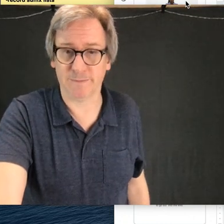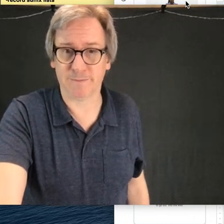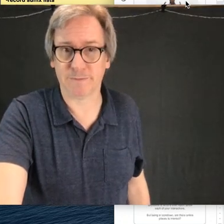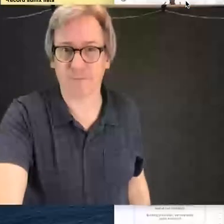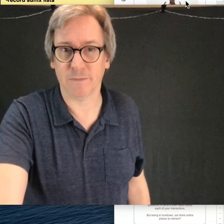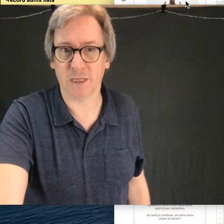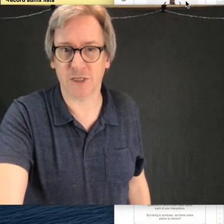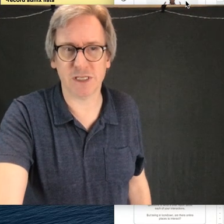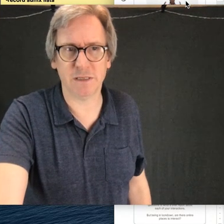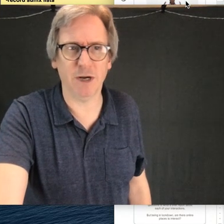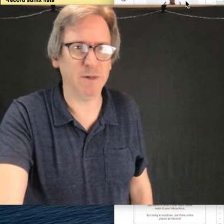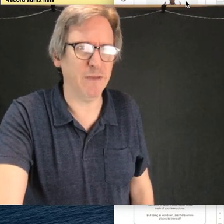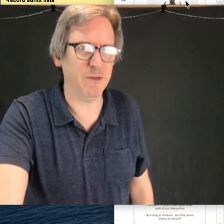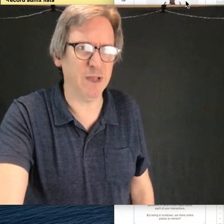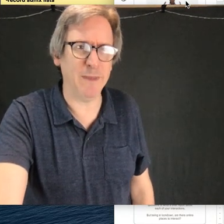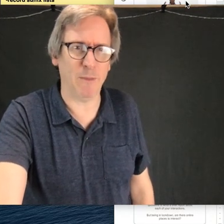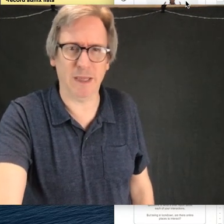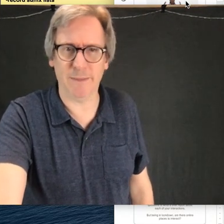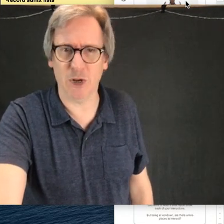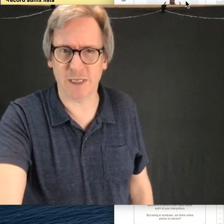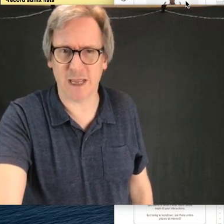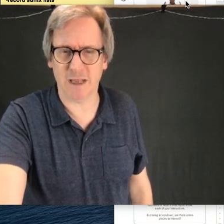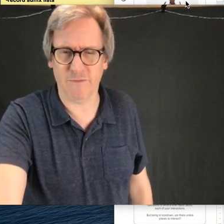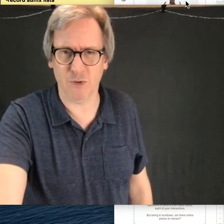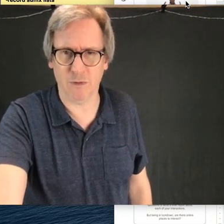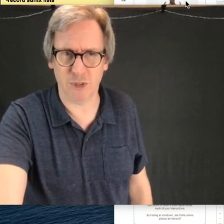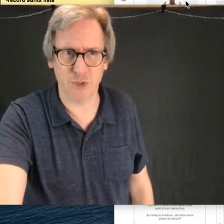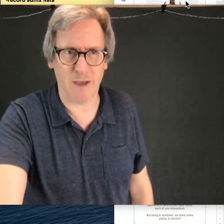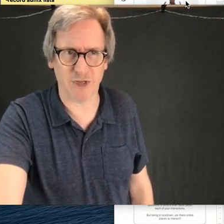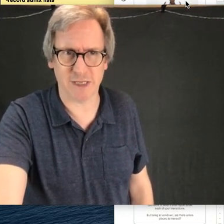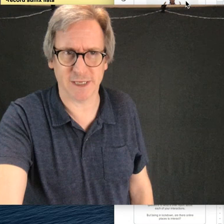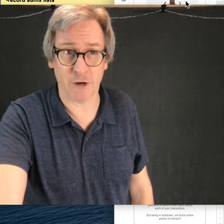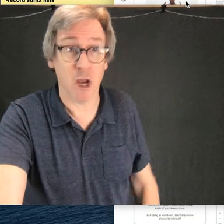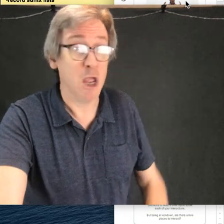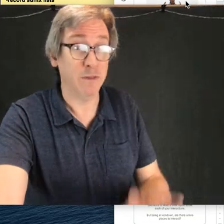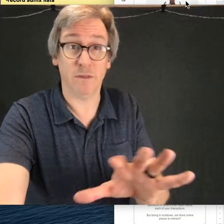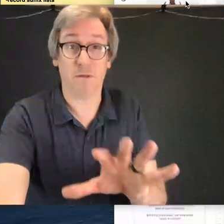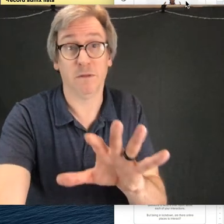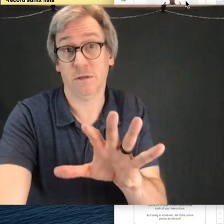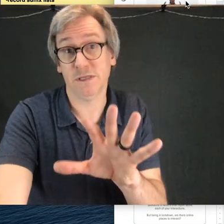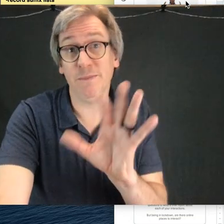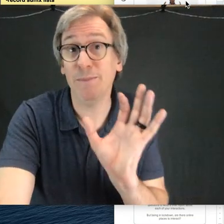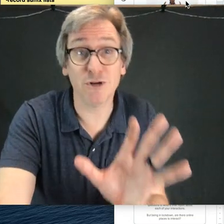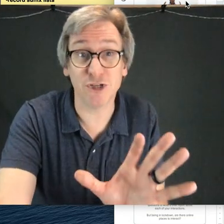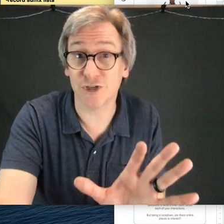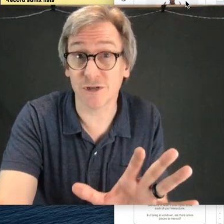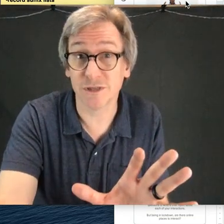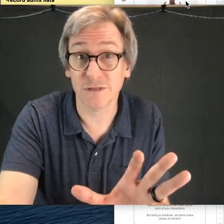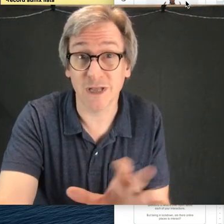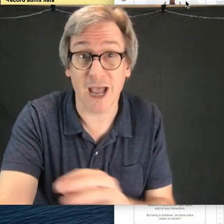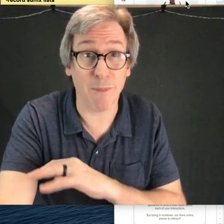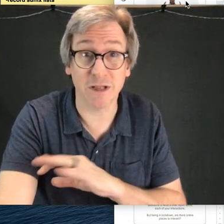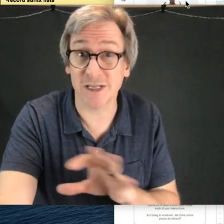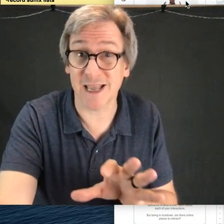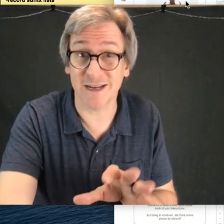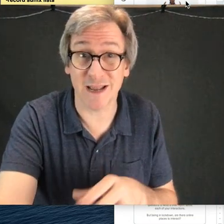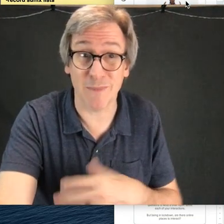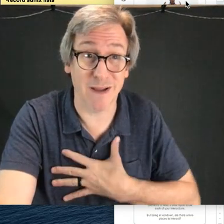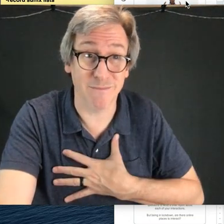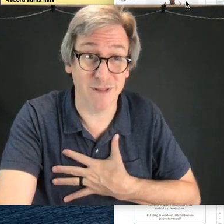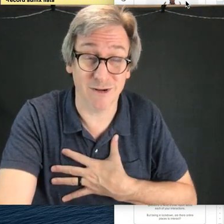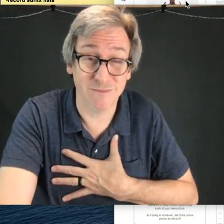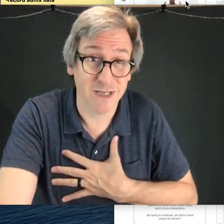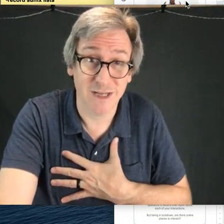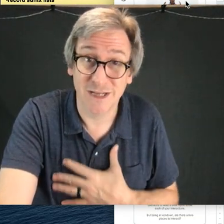respond. Just, if you email me, let me know if you do have a chance encounter. Some people are just jerks. I apologize ahead of